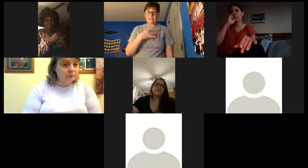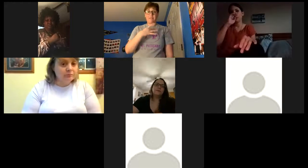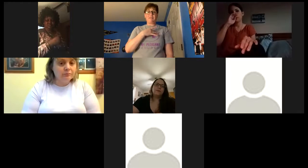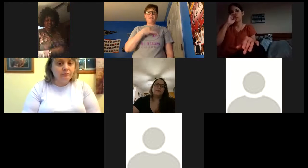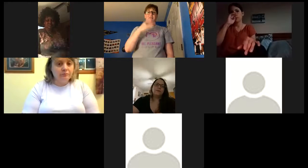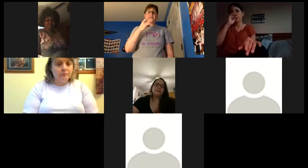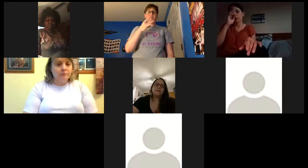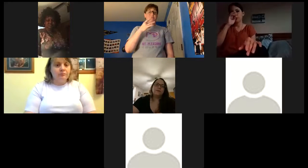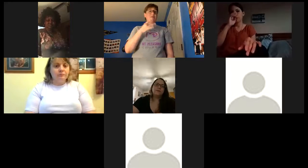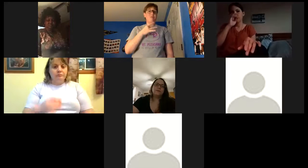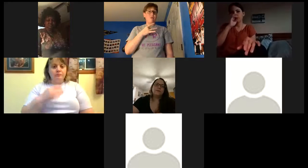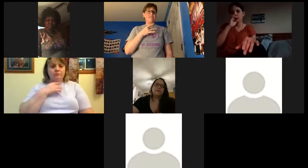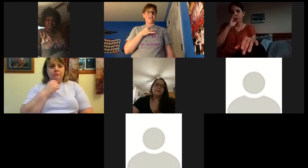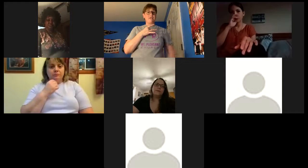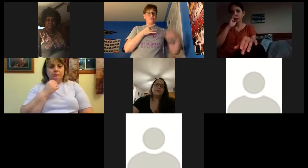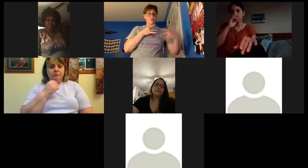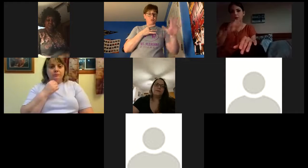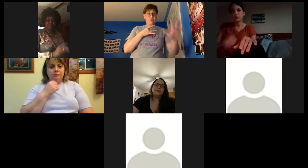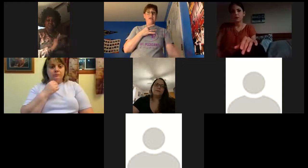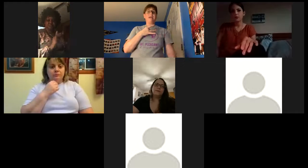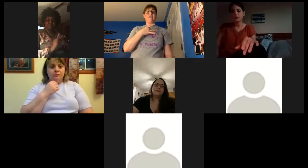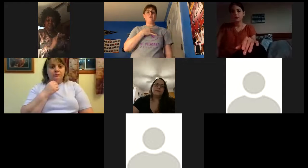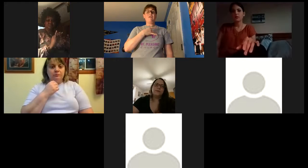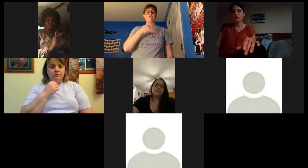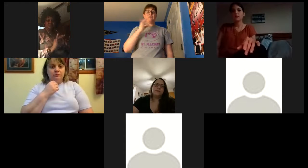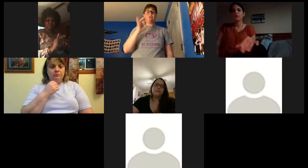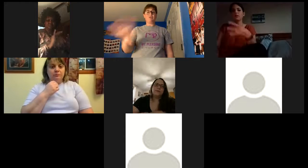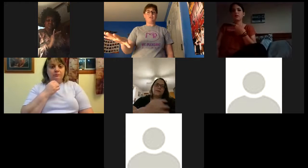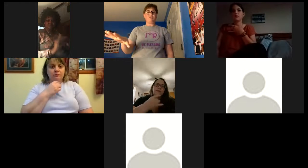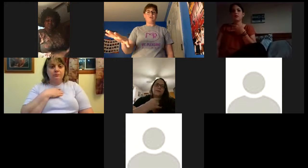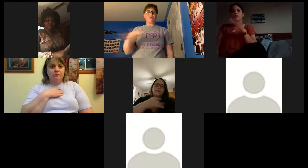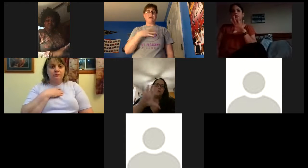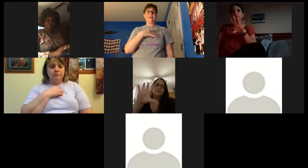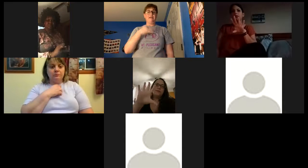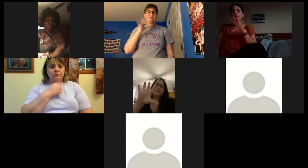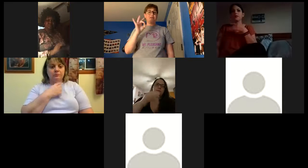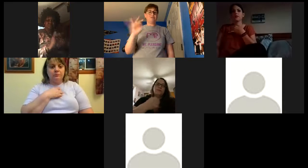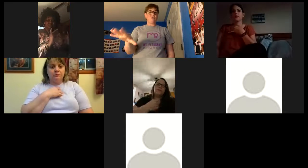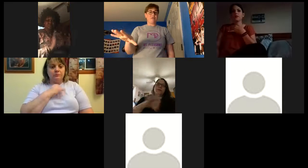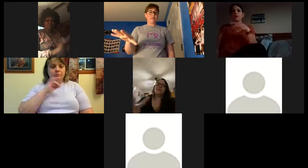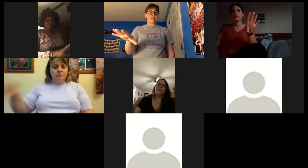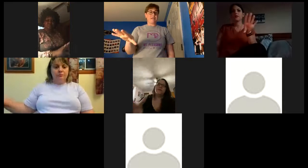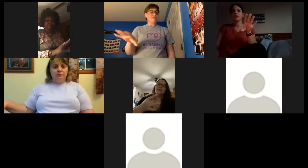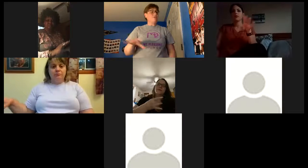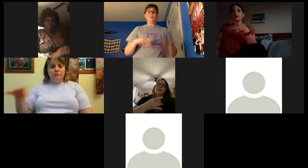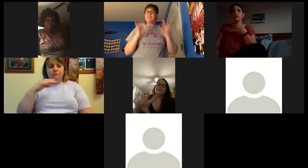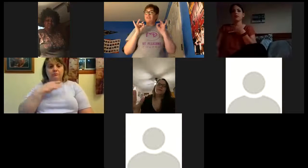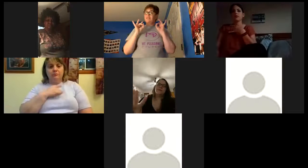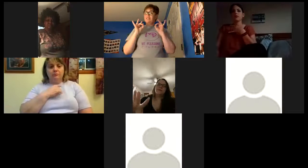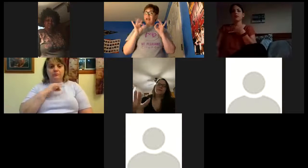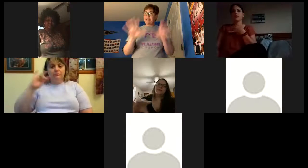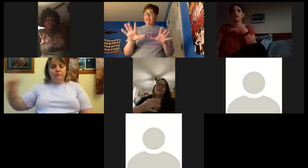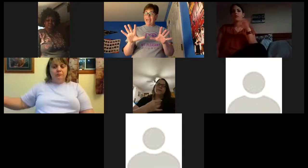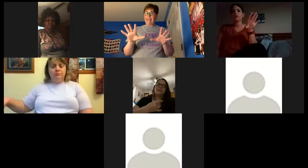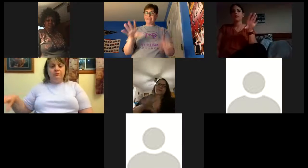like something, remember how we said you throw it away from you, you're going to throw it away. You don't like it. So it's